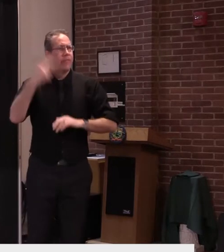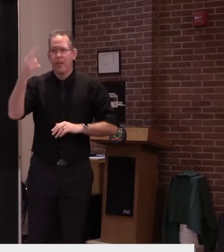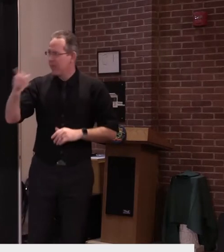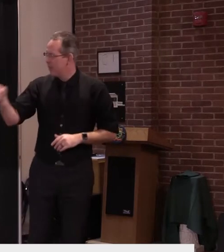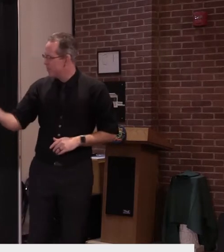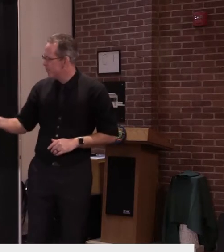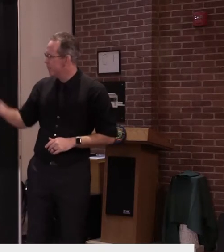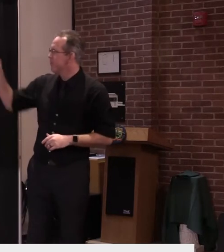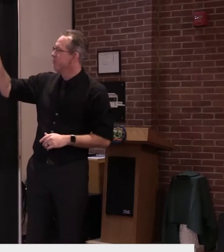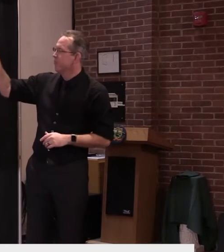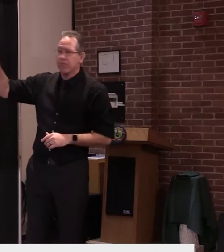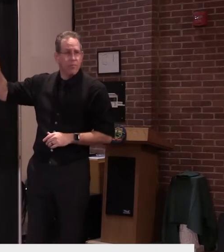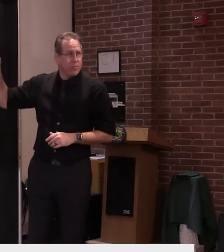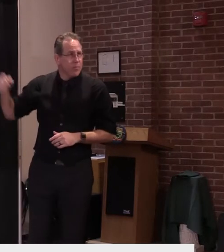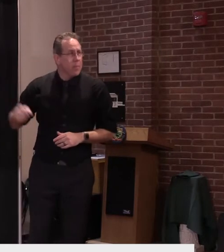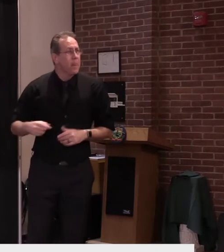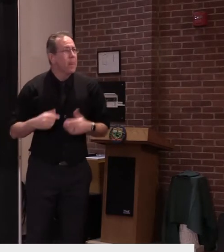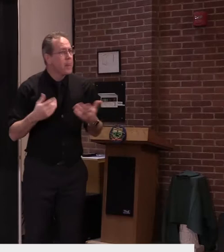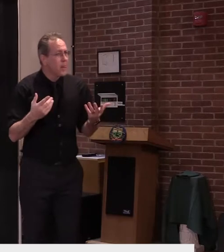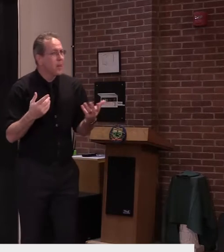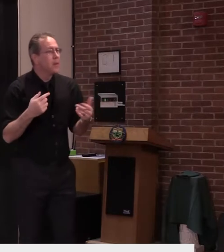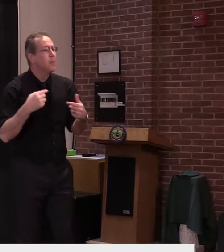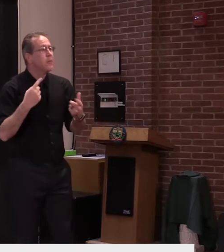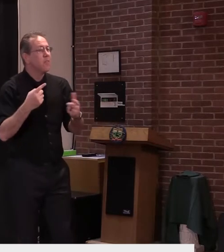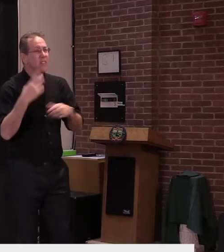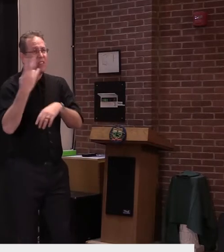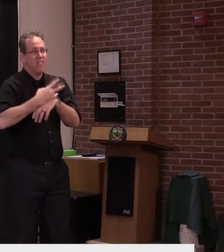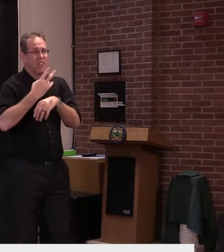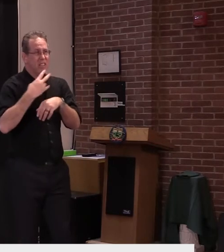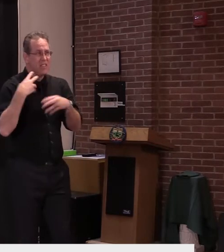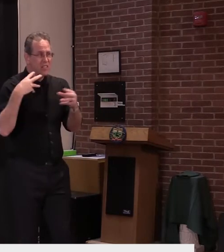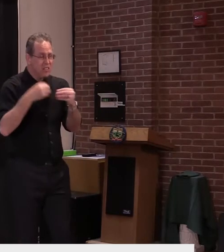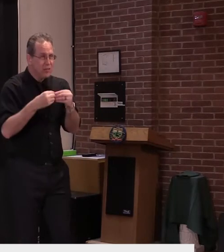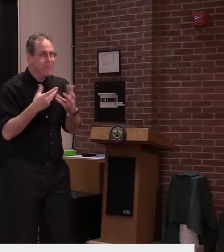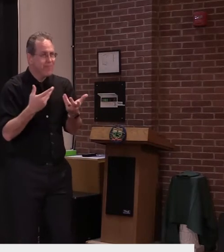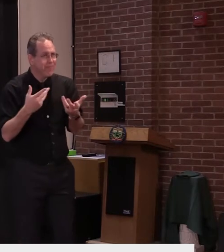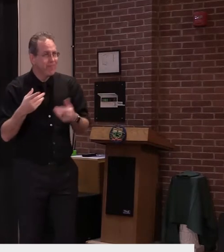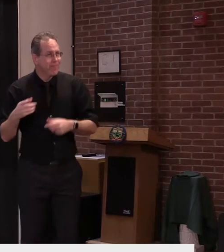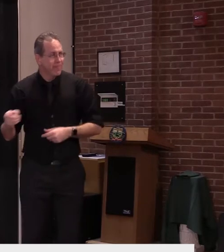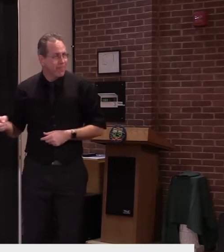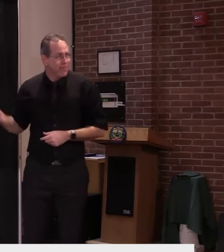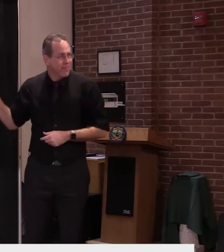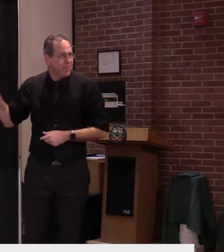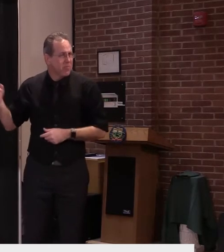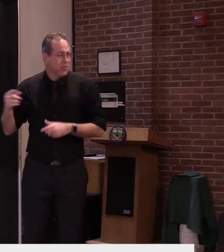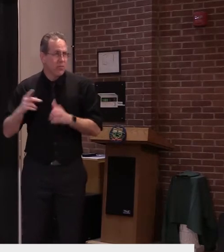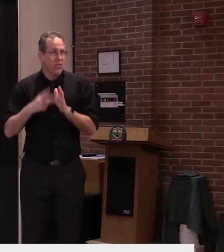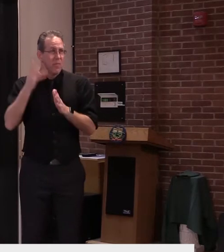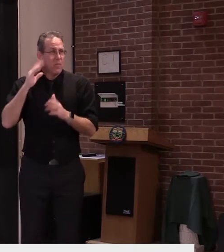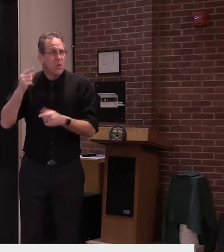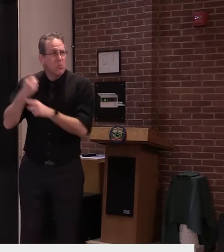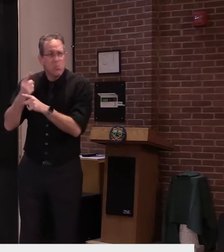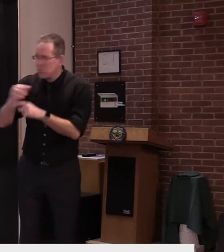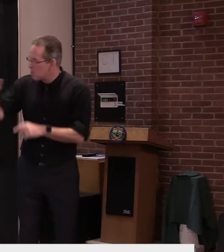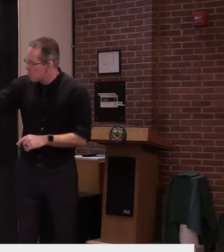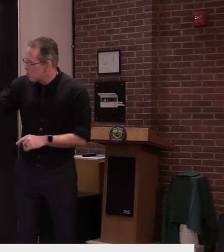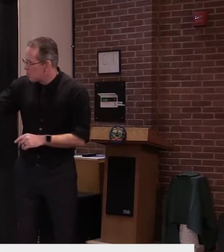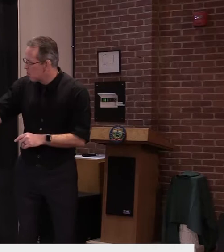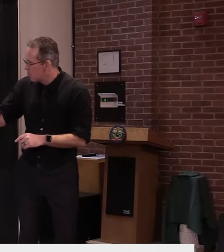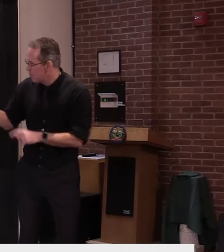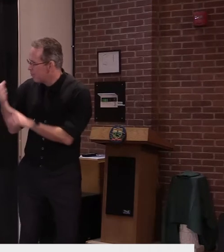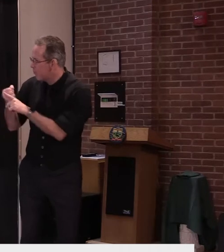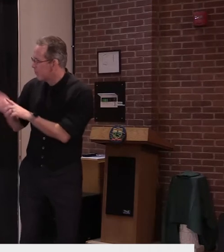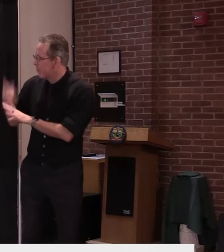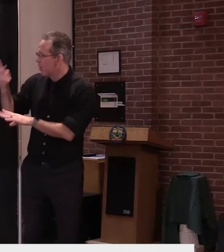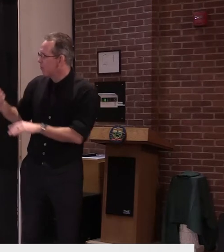over the last 7 days, about 245% over the last 14 days. And visually, you can just see the impact that Omicron has